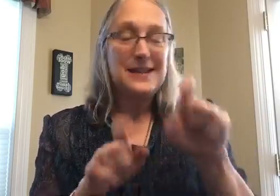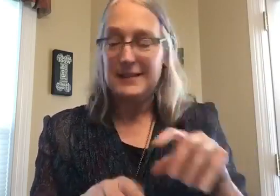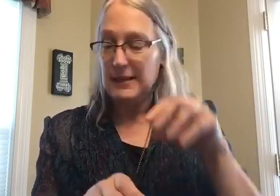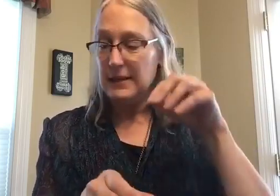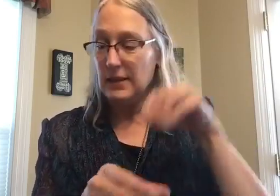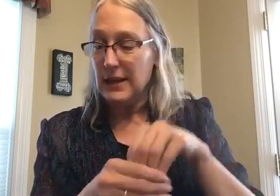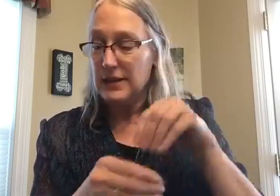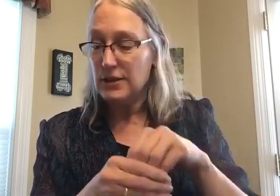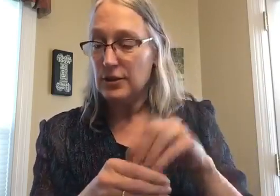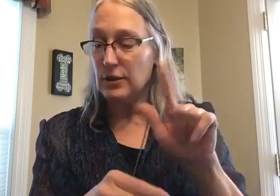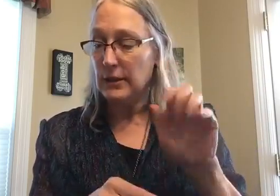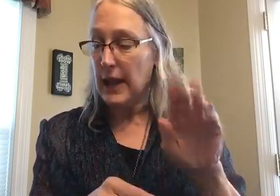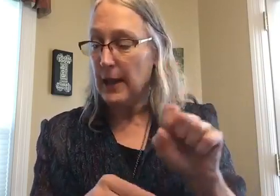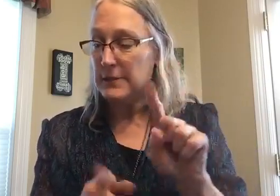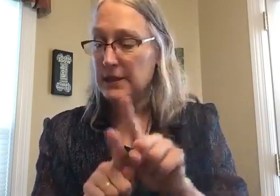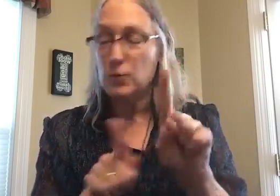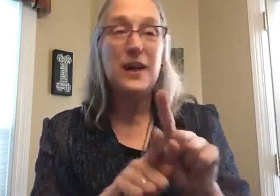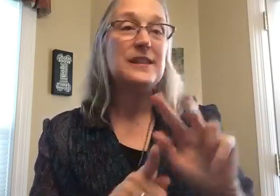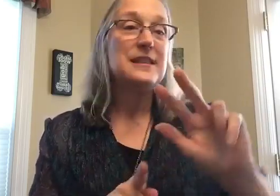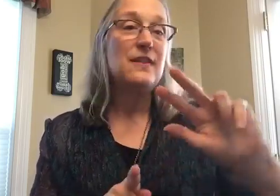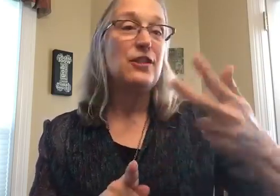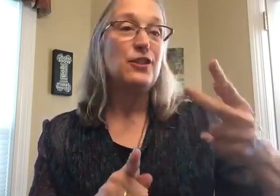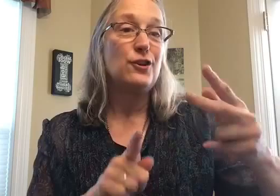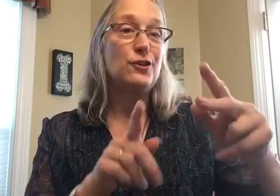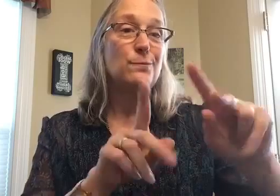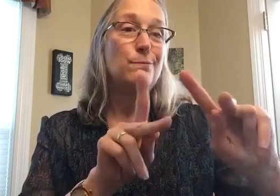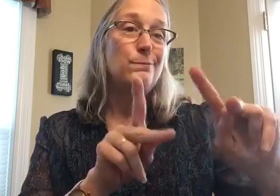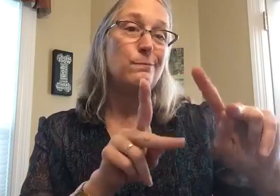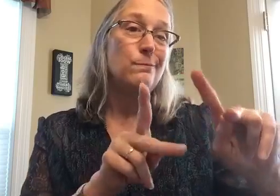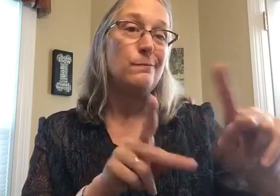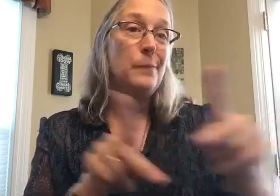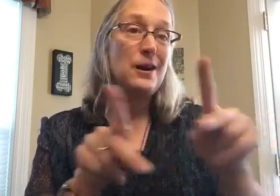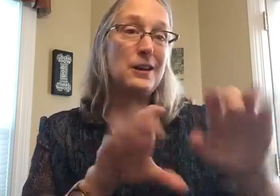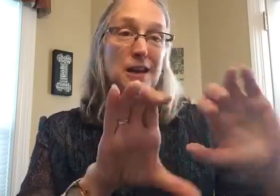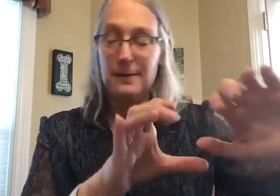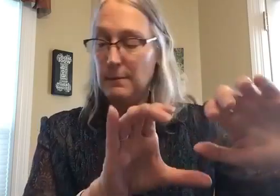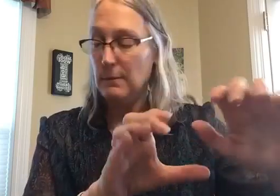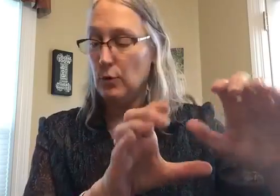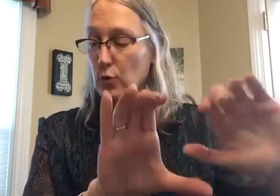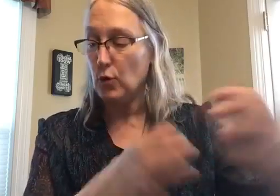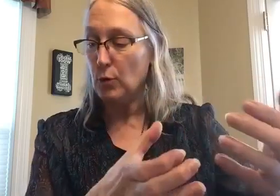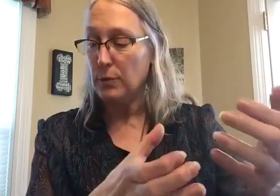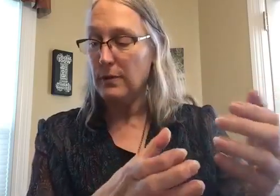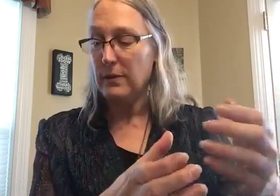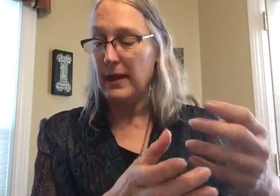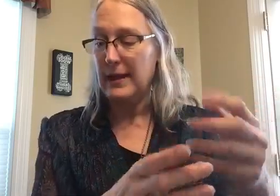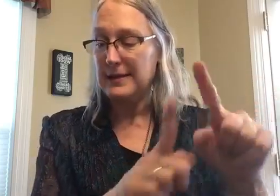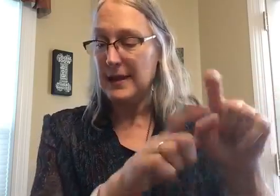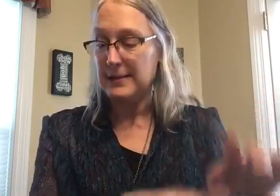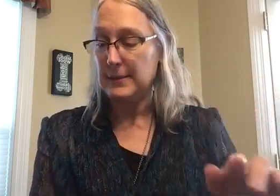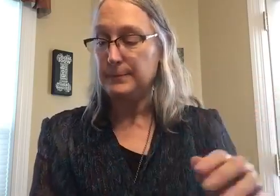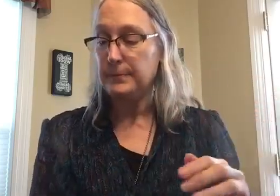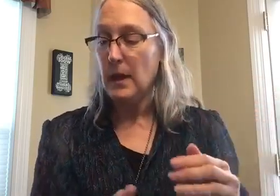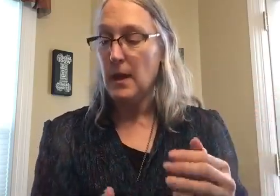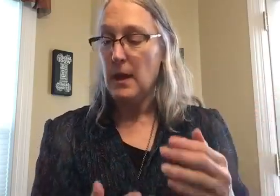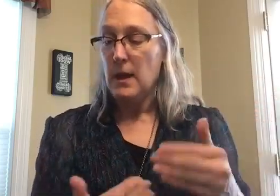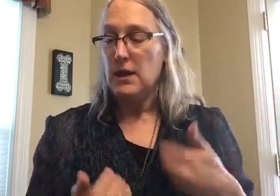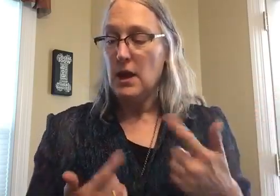in their internal labs, as well as they have a third-party group that test them. Young